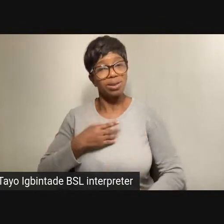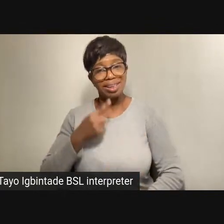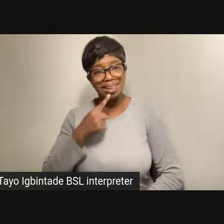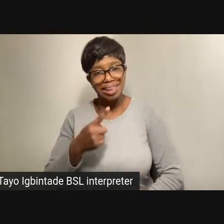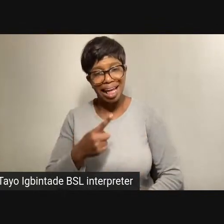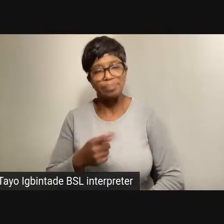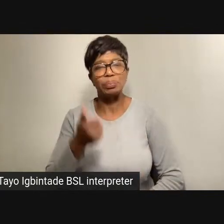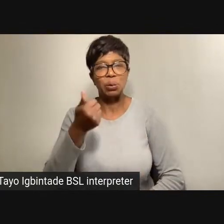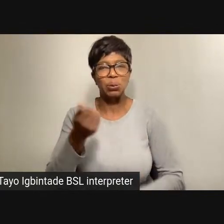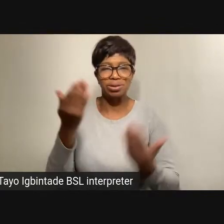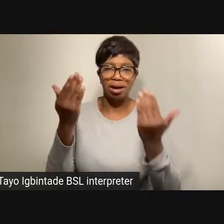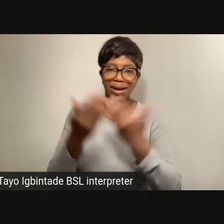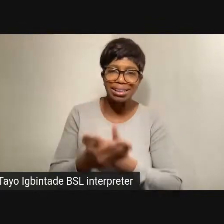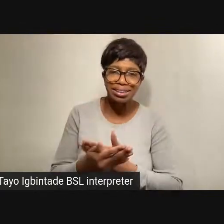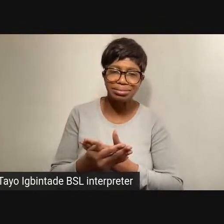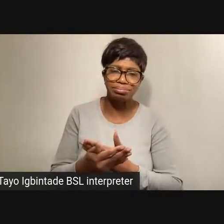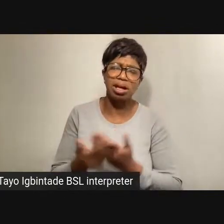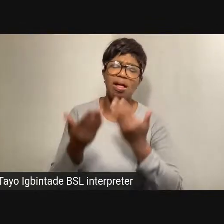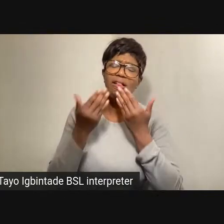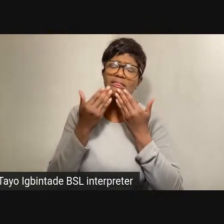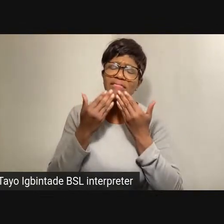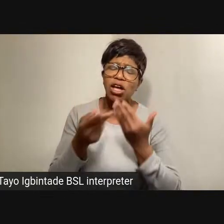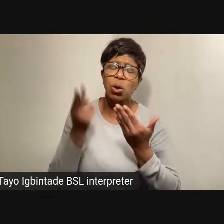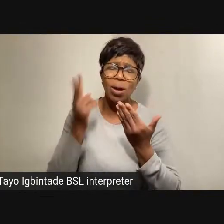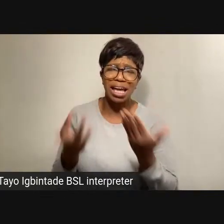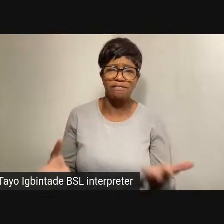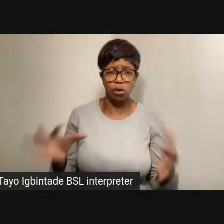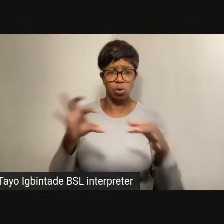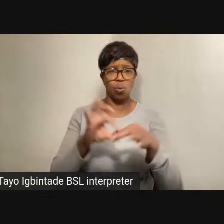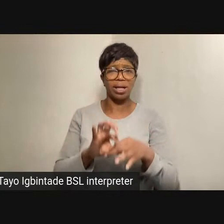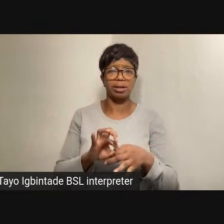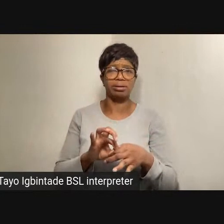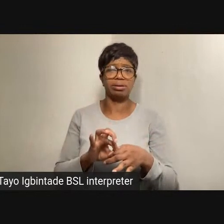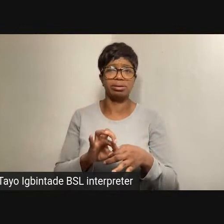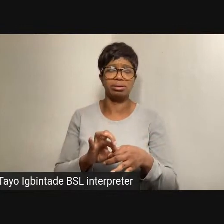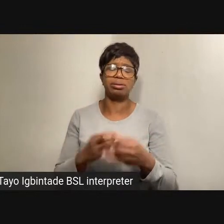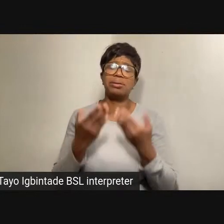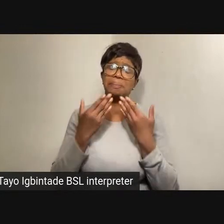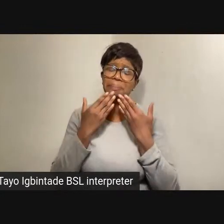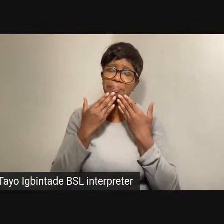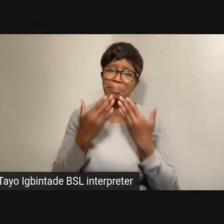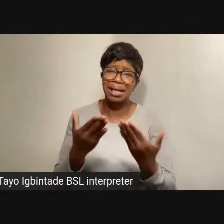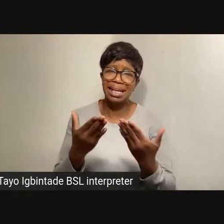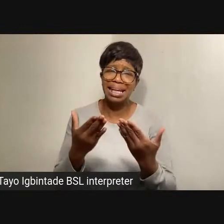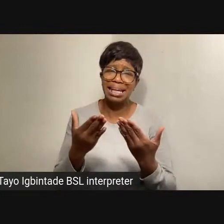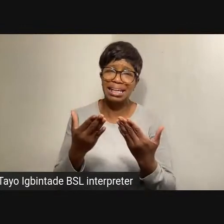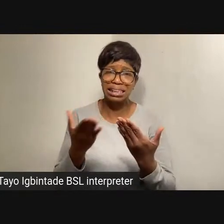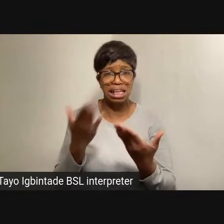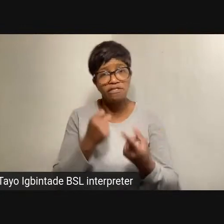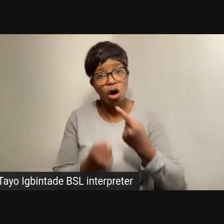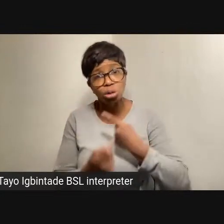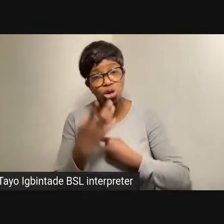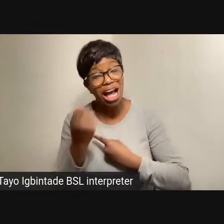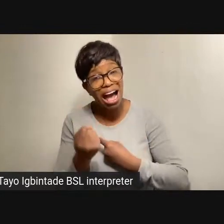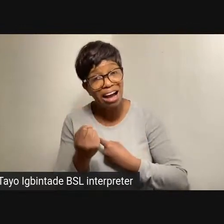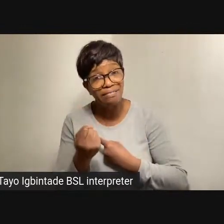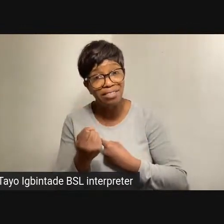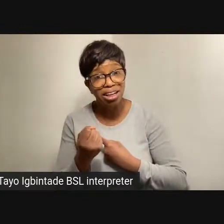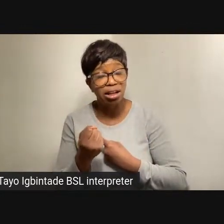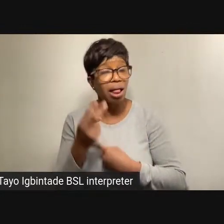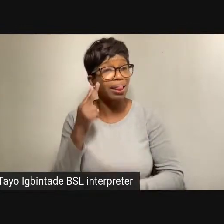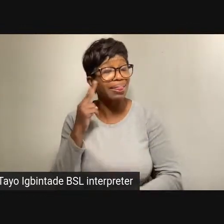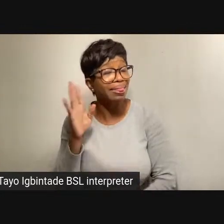good night. Thank you again for joining us. Please if you get a chance, listen to or